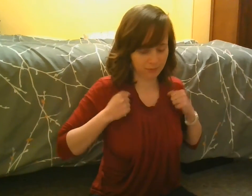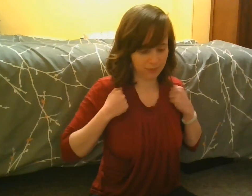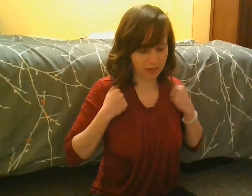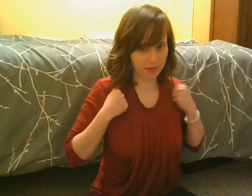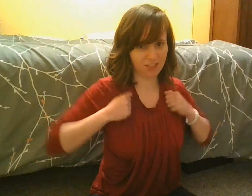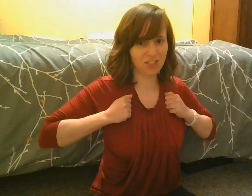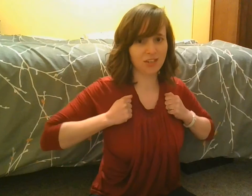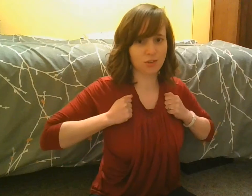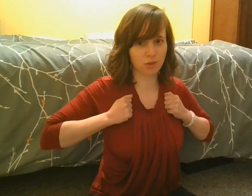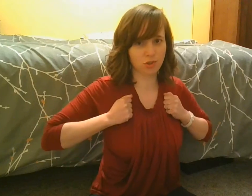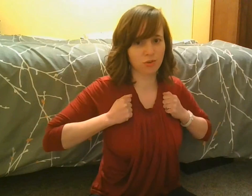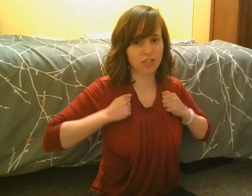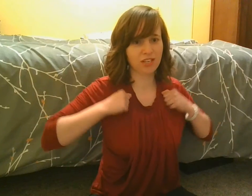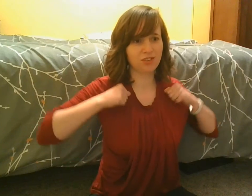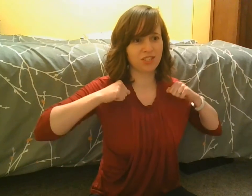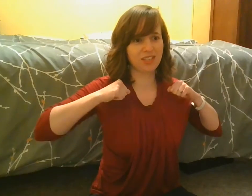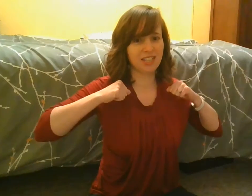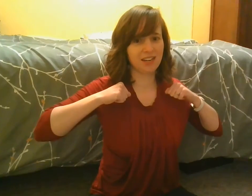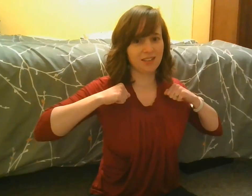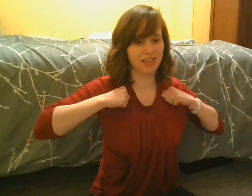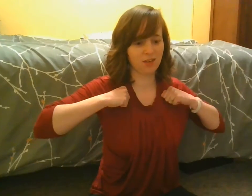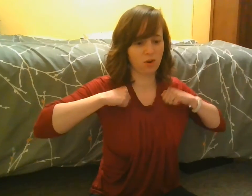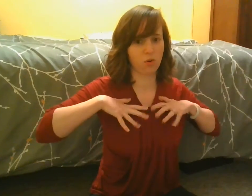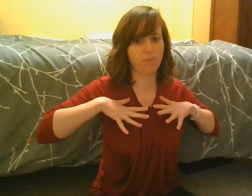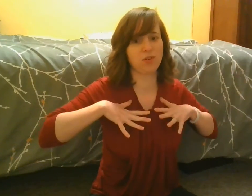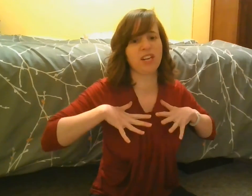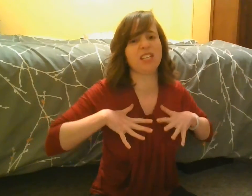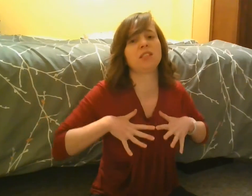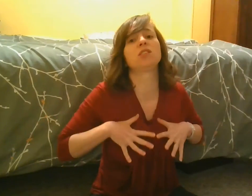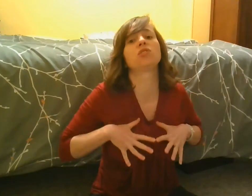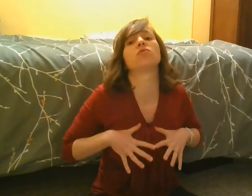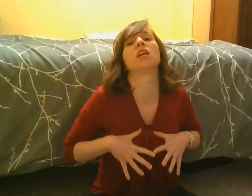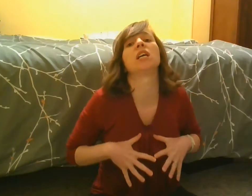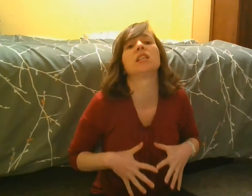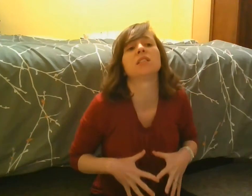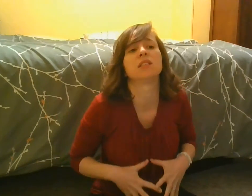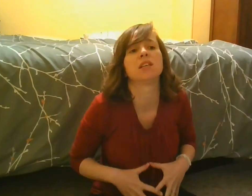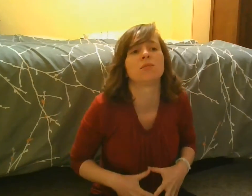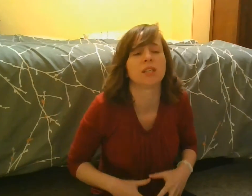kind of like just under your shoulders, and you're just going to kind of like open your hands and just drag it down, like